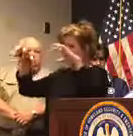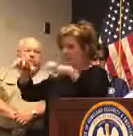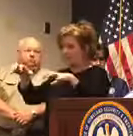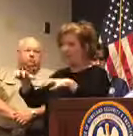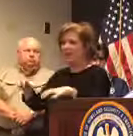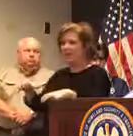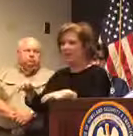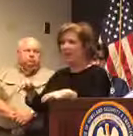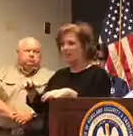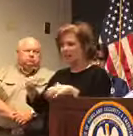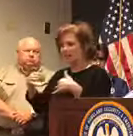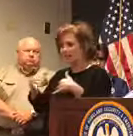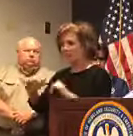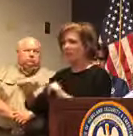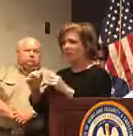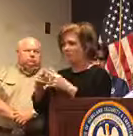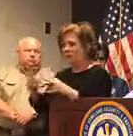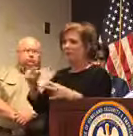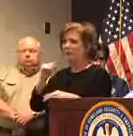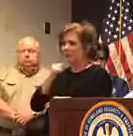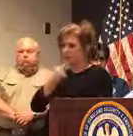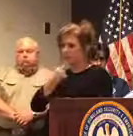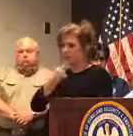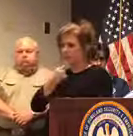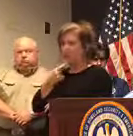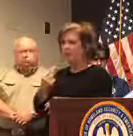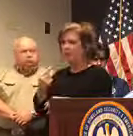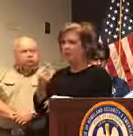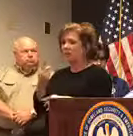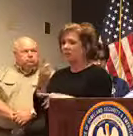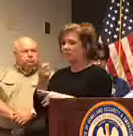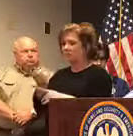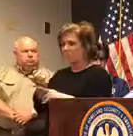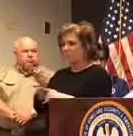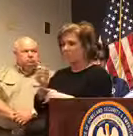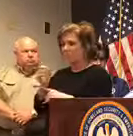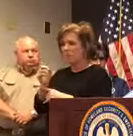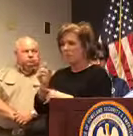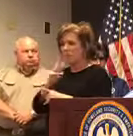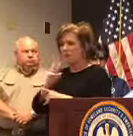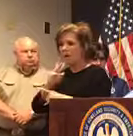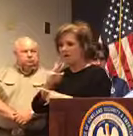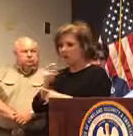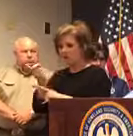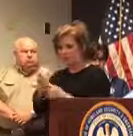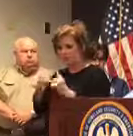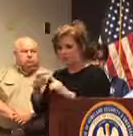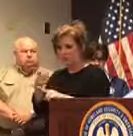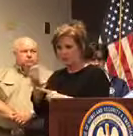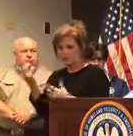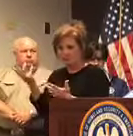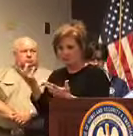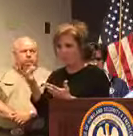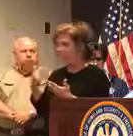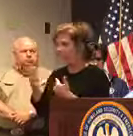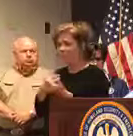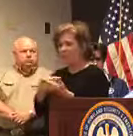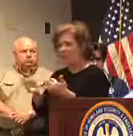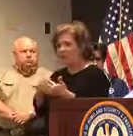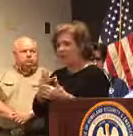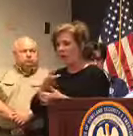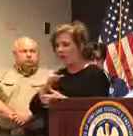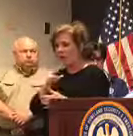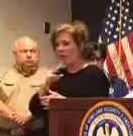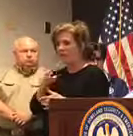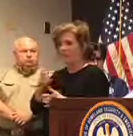remains extremely serious. And the source of the water doesn't make much difference. Water is water. And if it's in